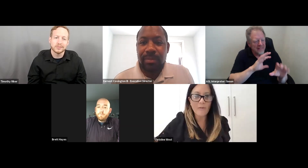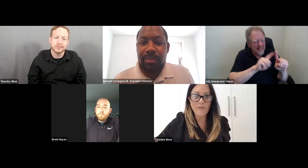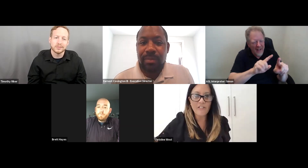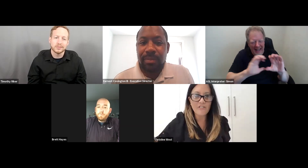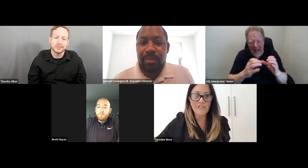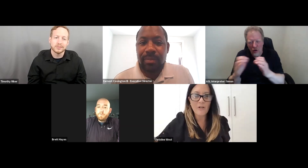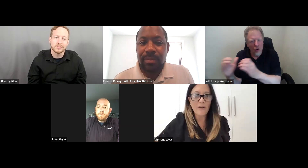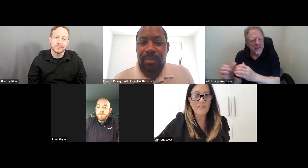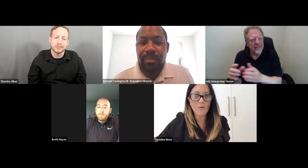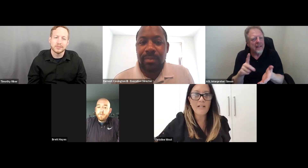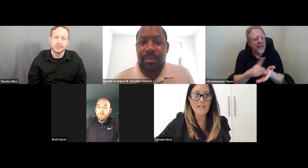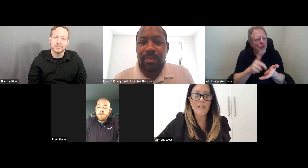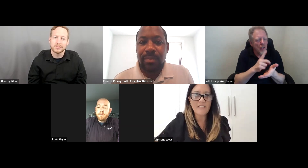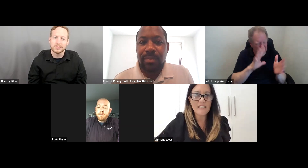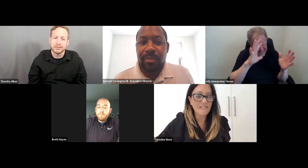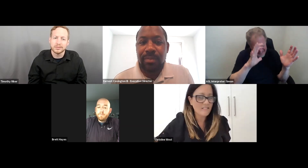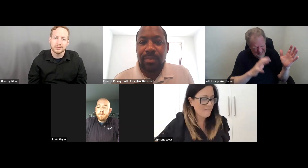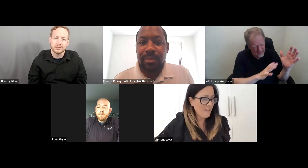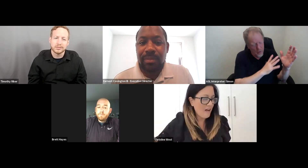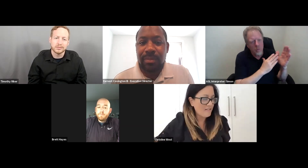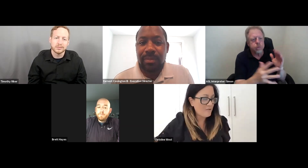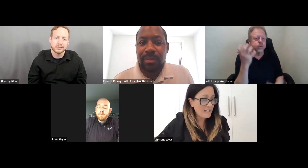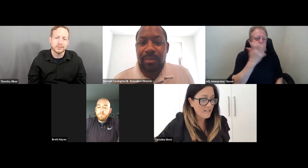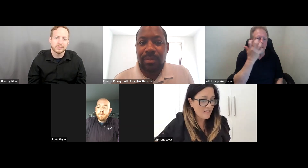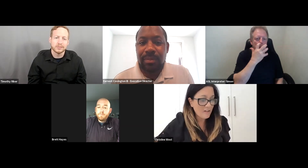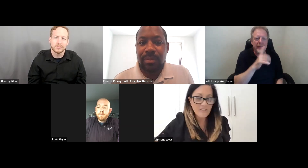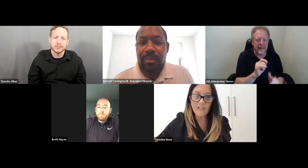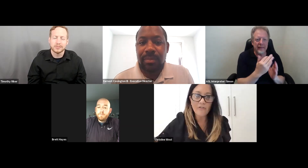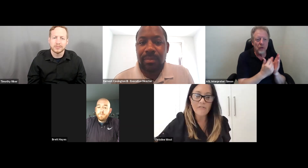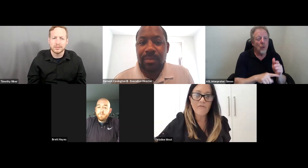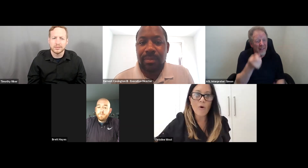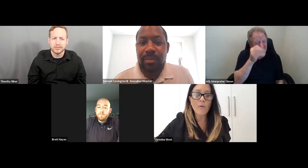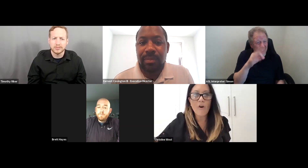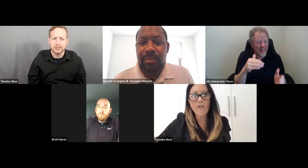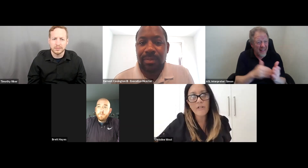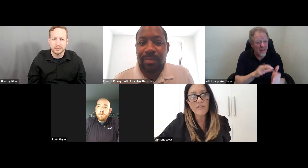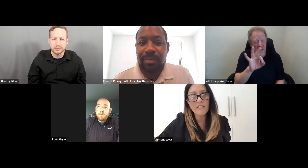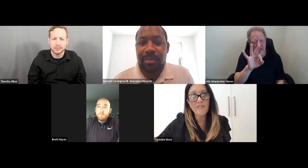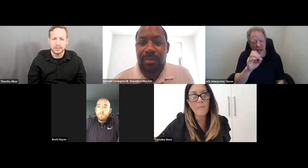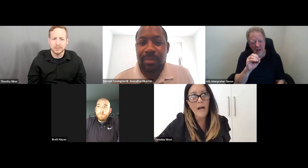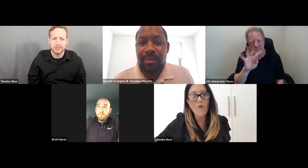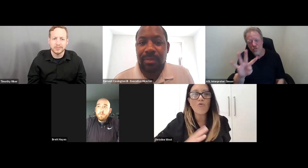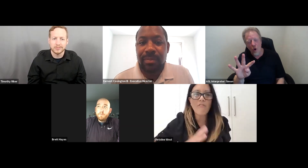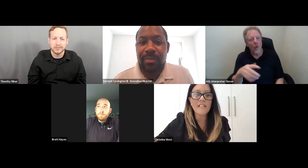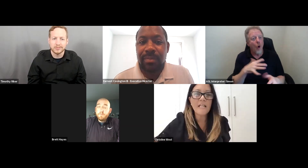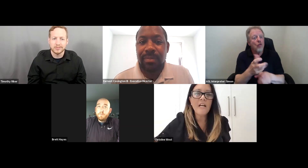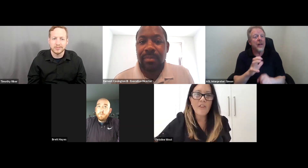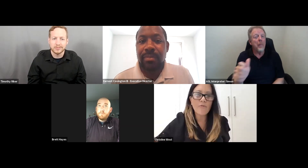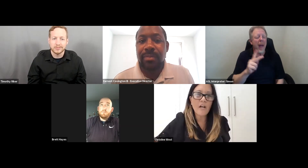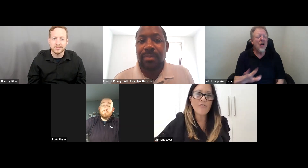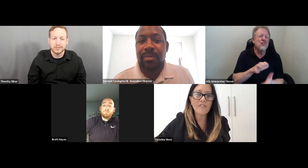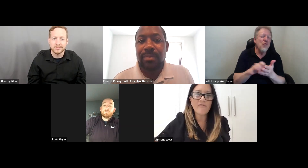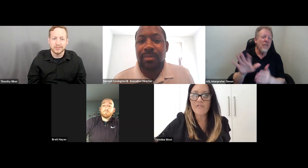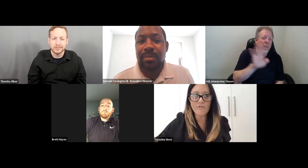categories of healthcare professionals. So it's quite an amazing list. So 19,904, we've already received about